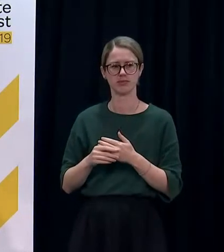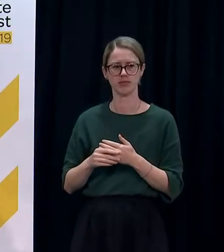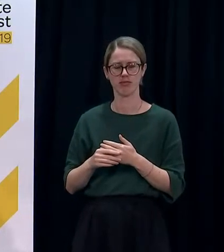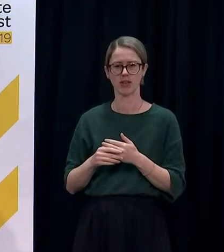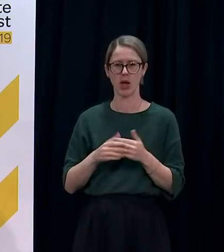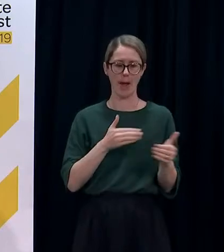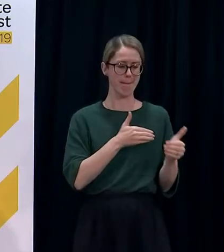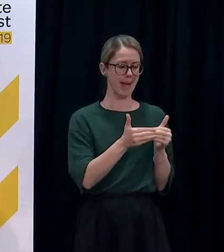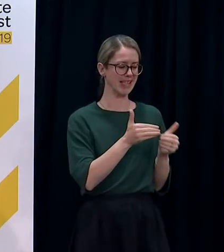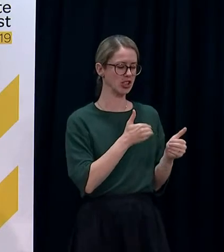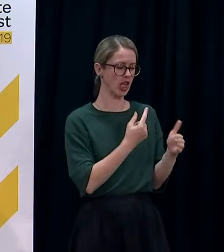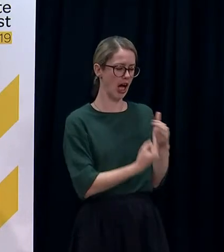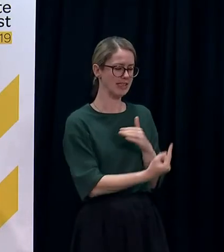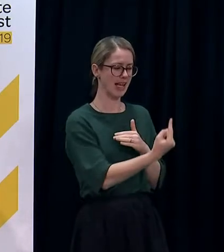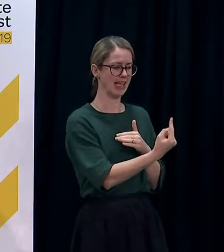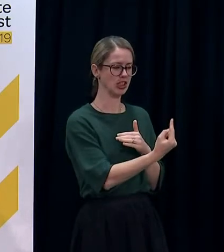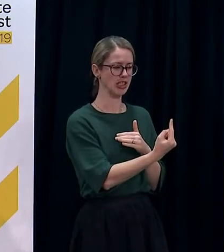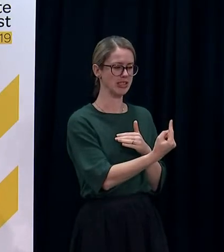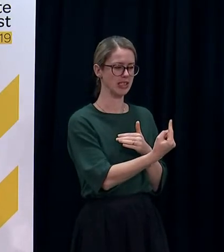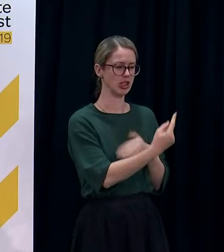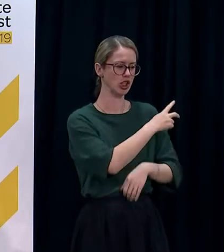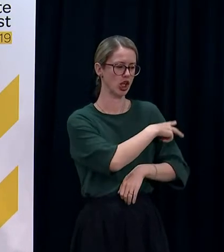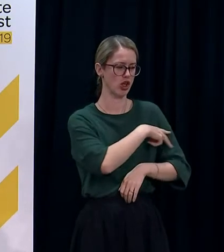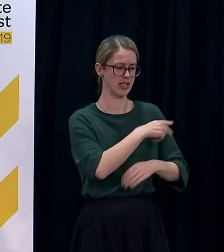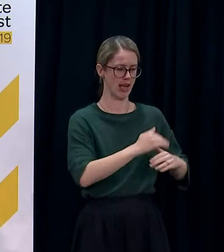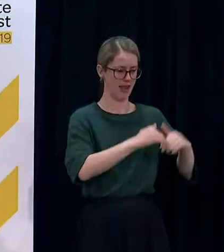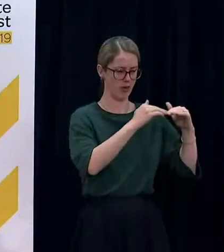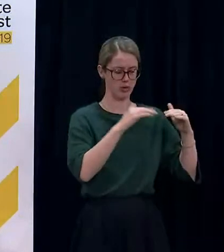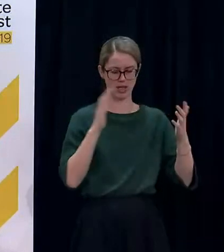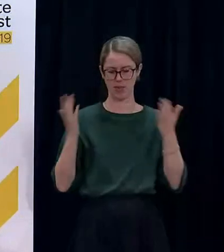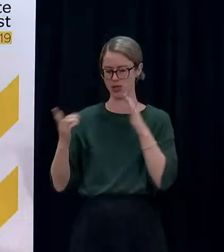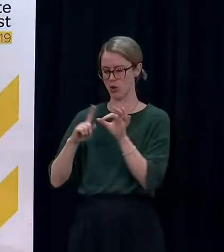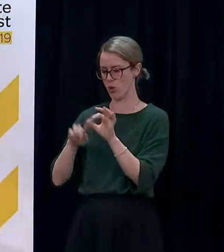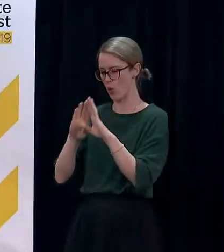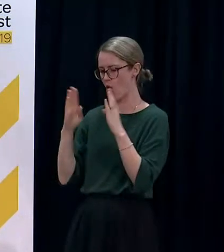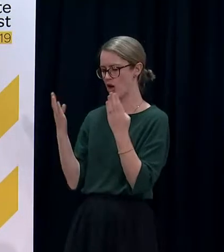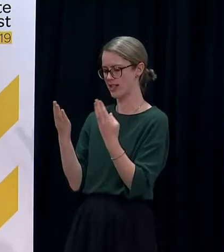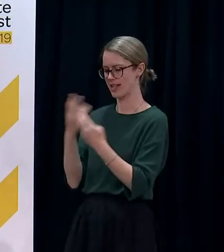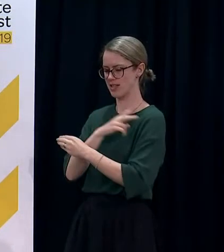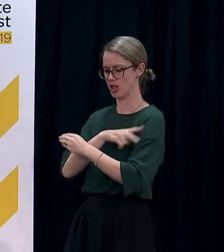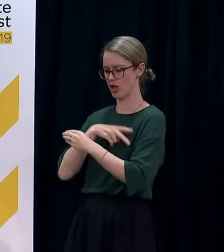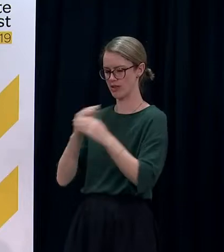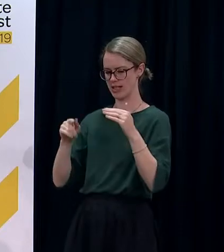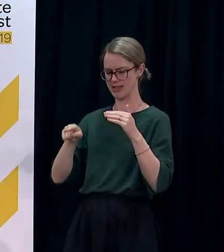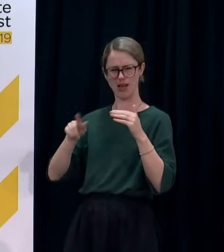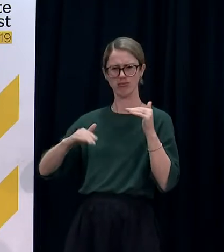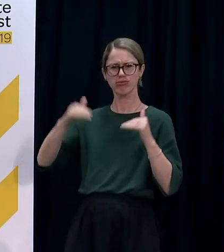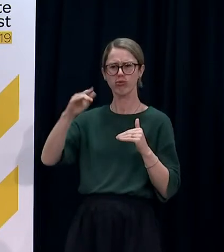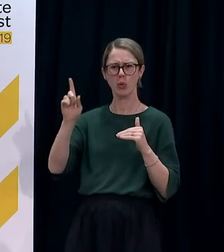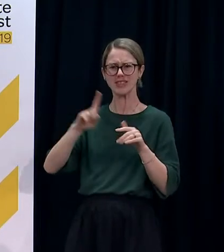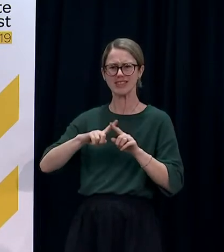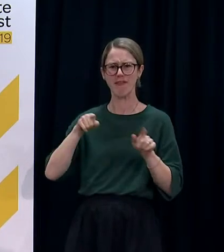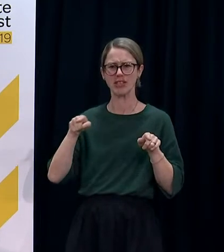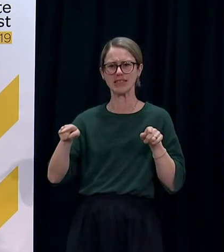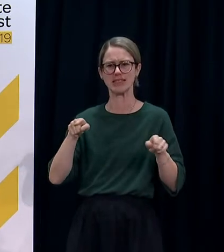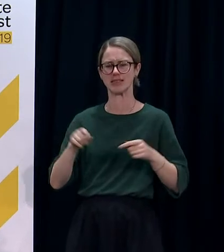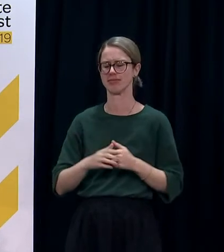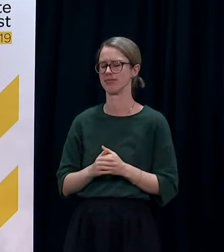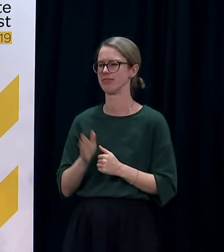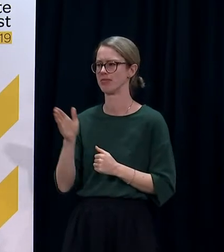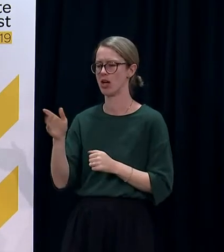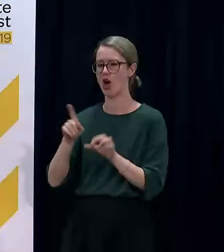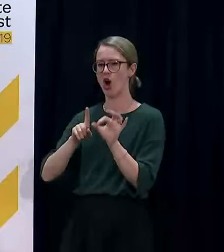managed isolation facility versus quarantine, what extra layer is required there? So within the